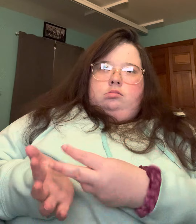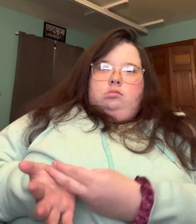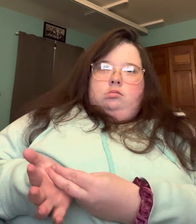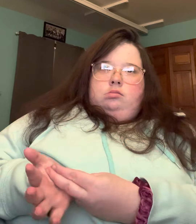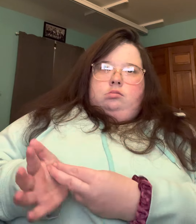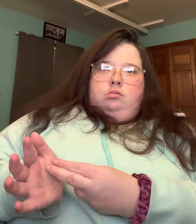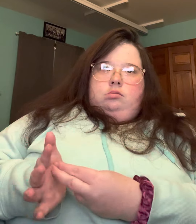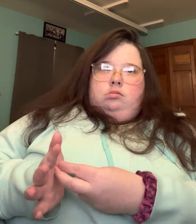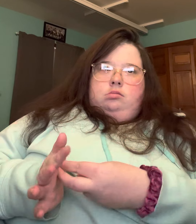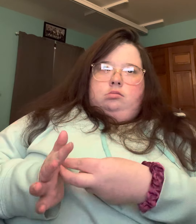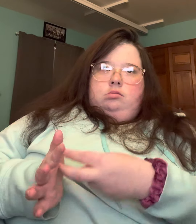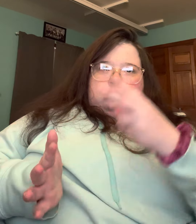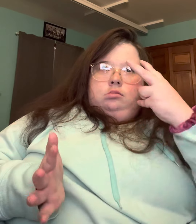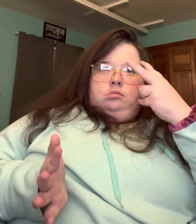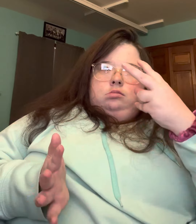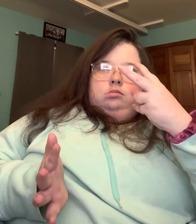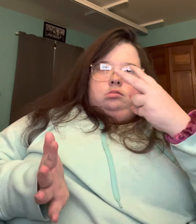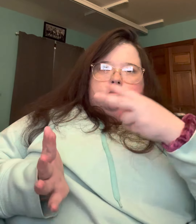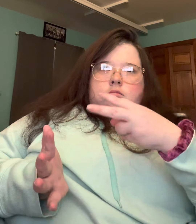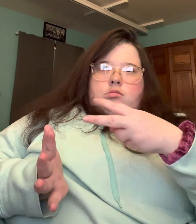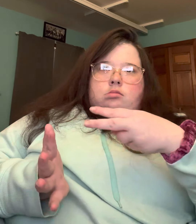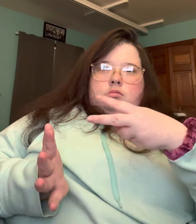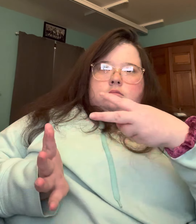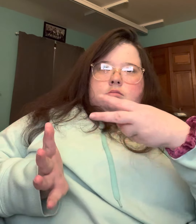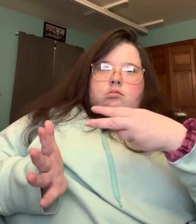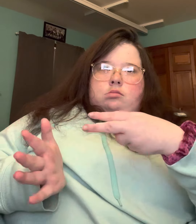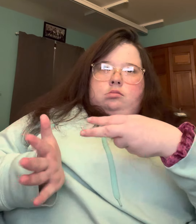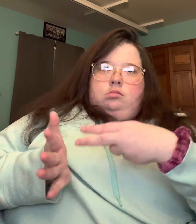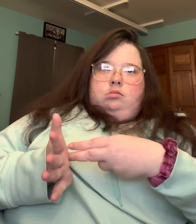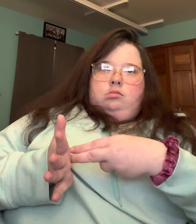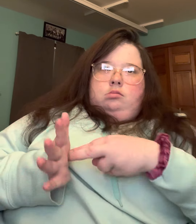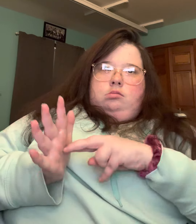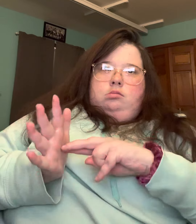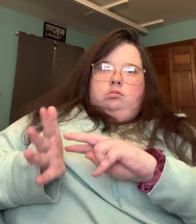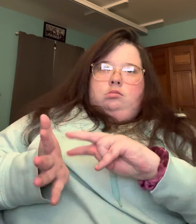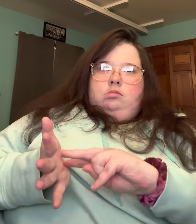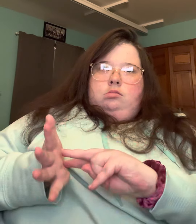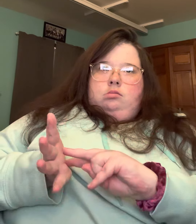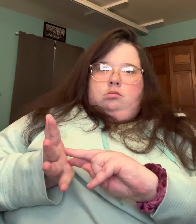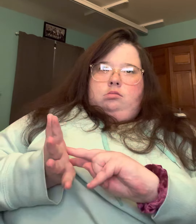Meaning. It's a V and a flat palm twisted.